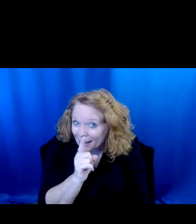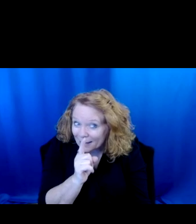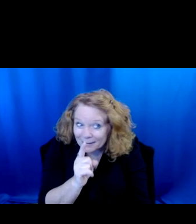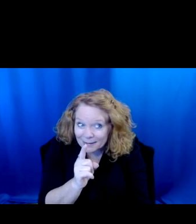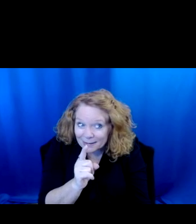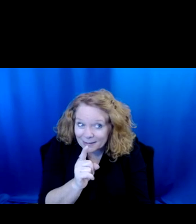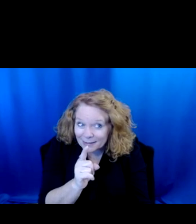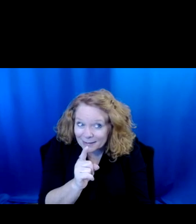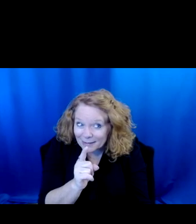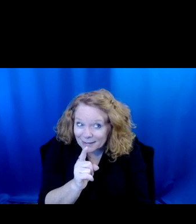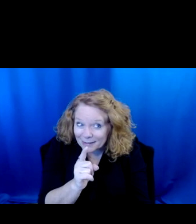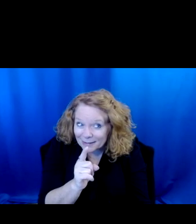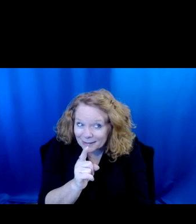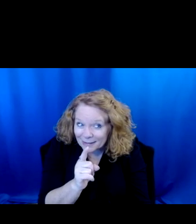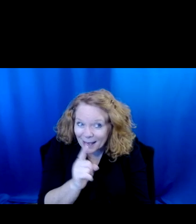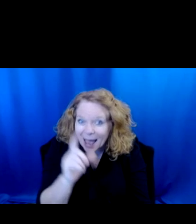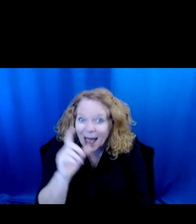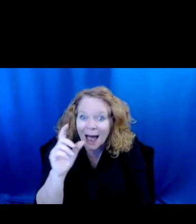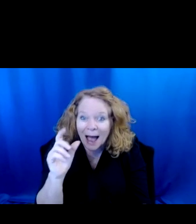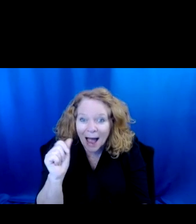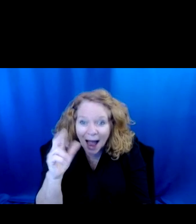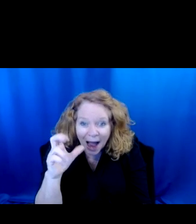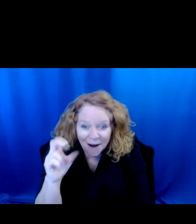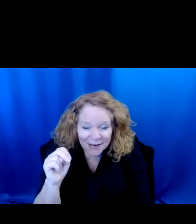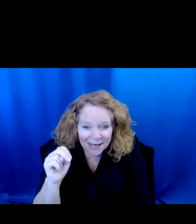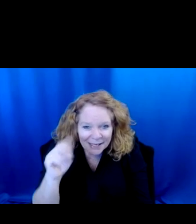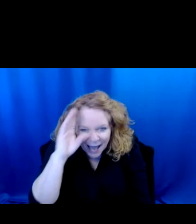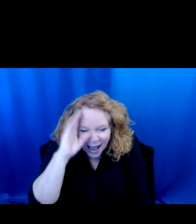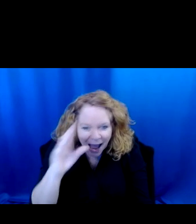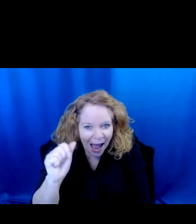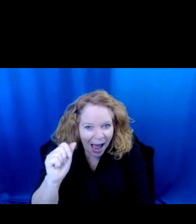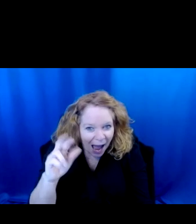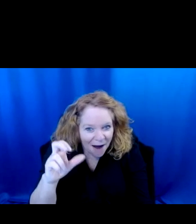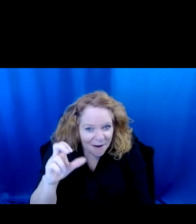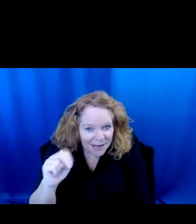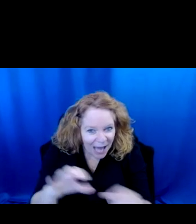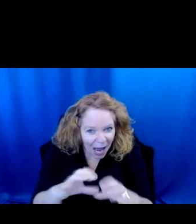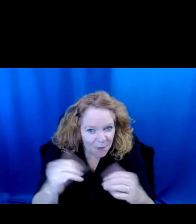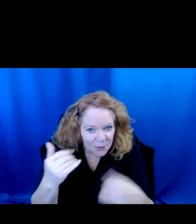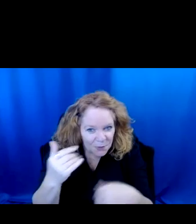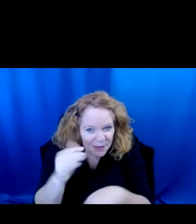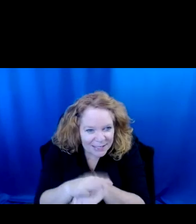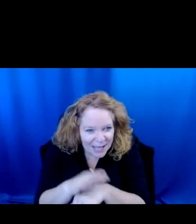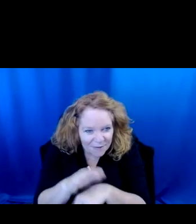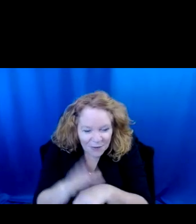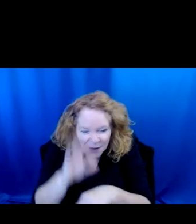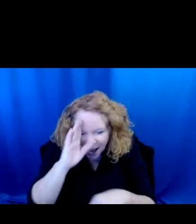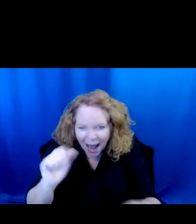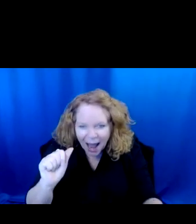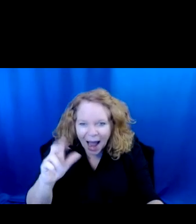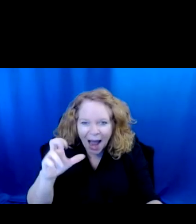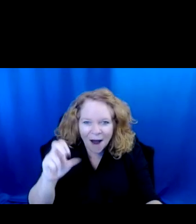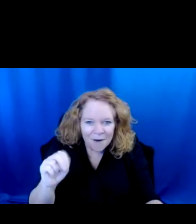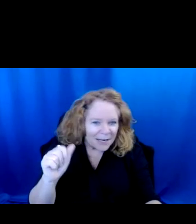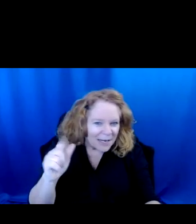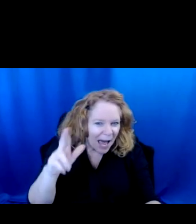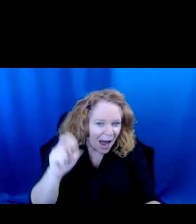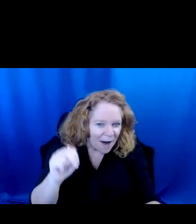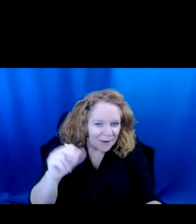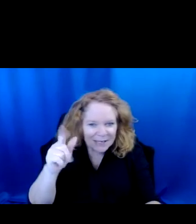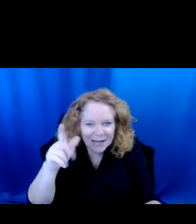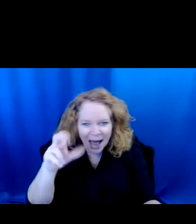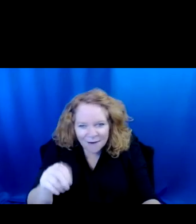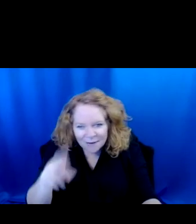is Aaron. Hi, Aaron. How are you doing this afternoon? Hi there, Aaron. Aaron, Aaron,